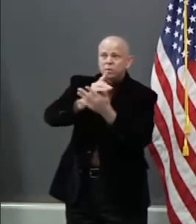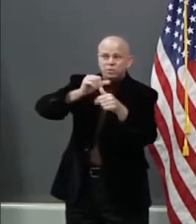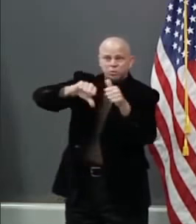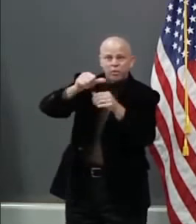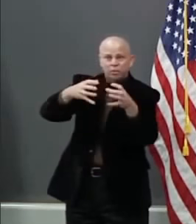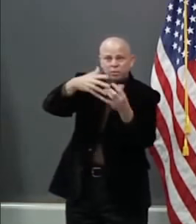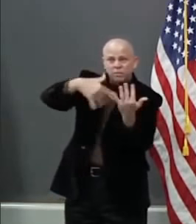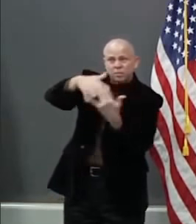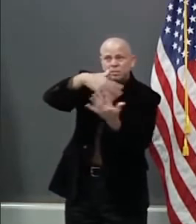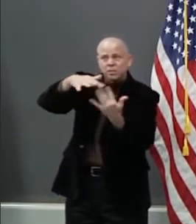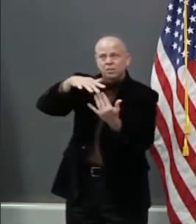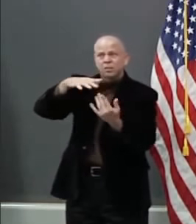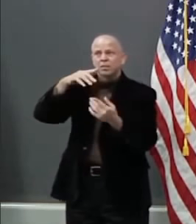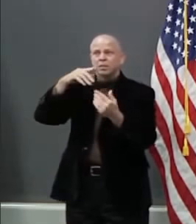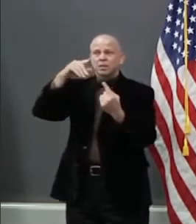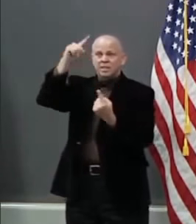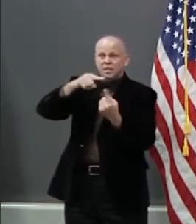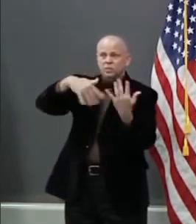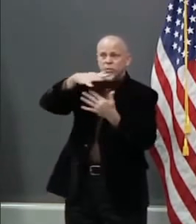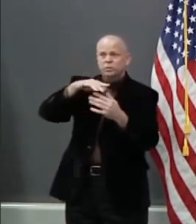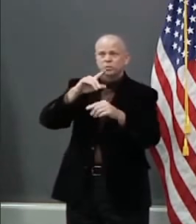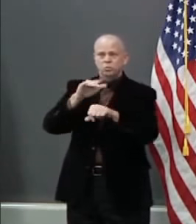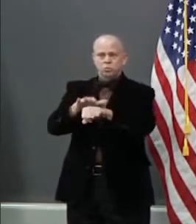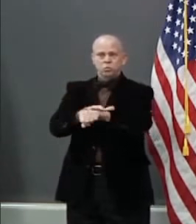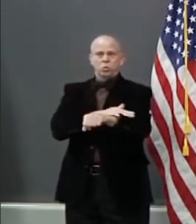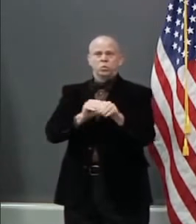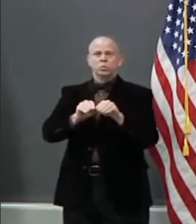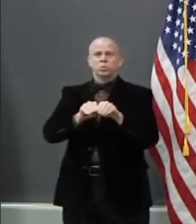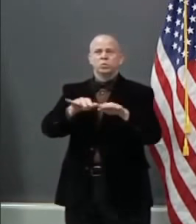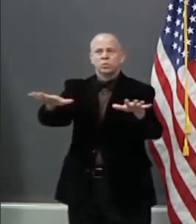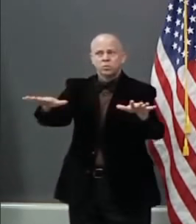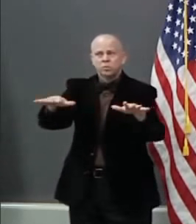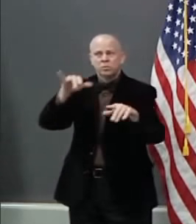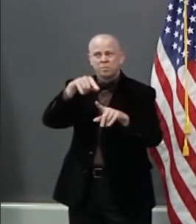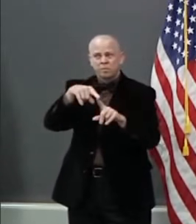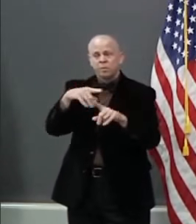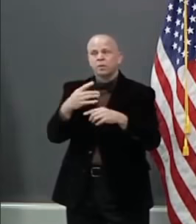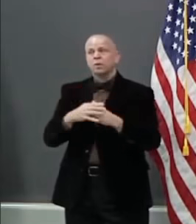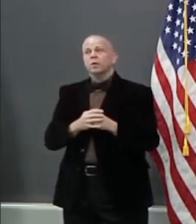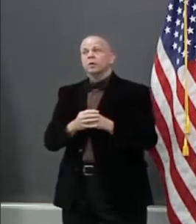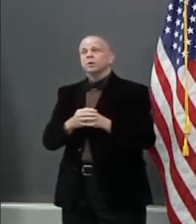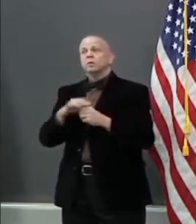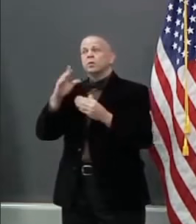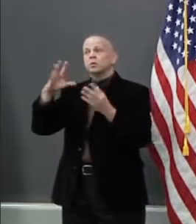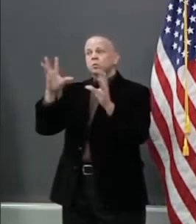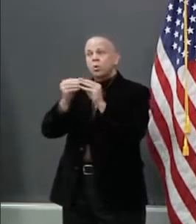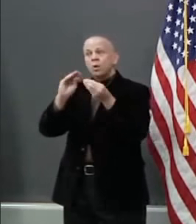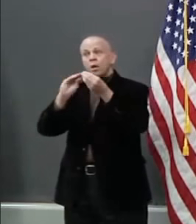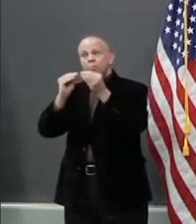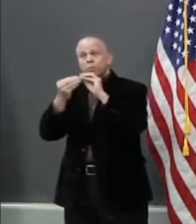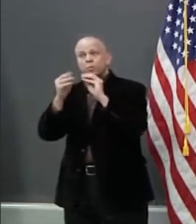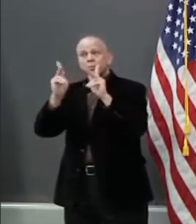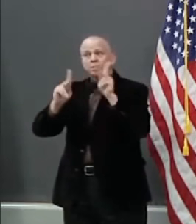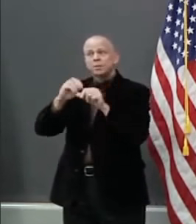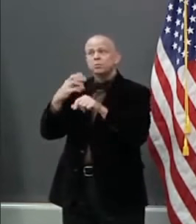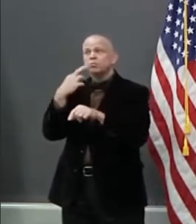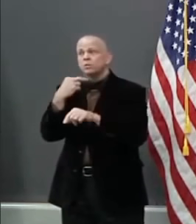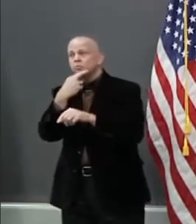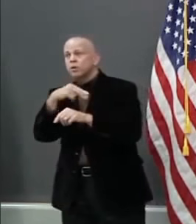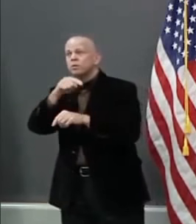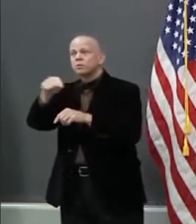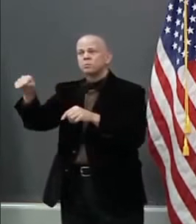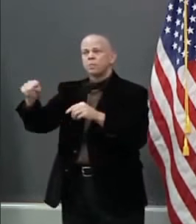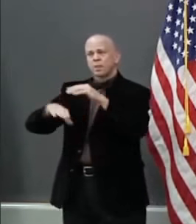the spread. We want to reduce the total number of people indoors at restaurants and other indoor entertainment activities to 50